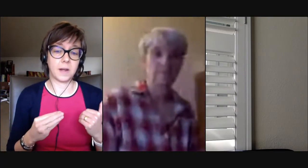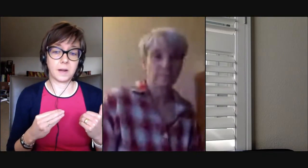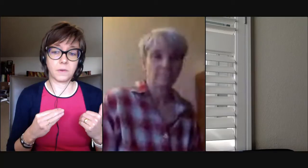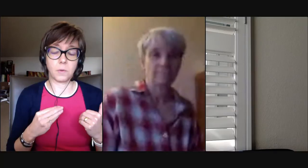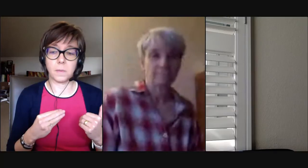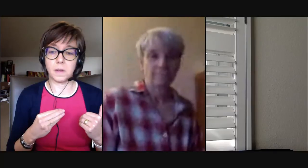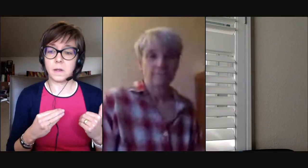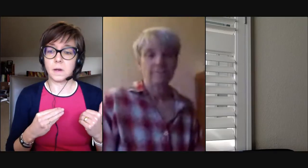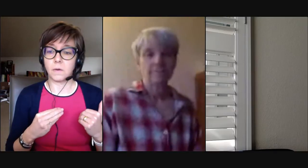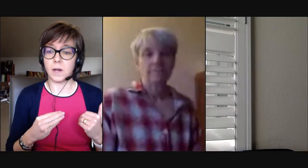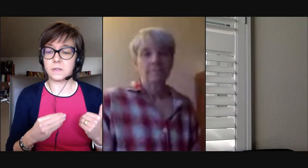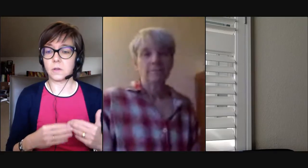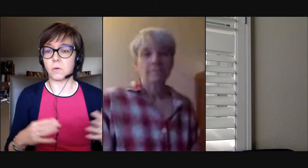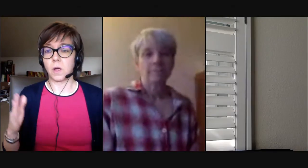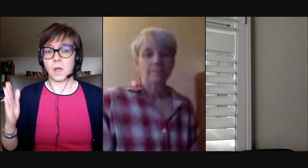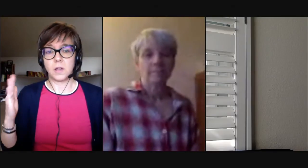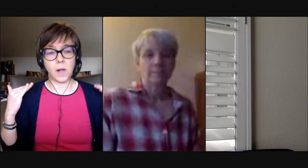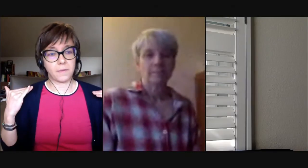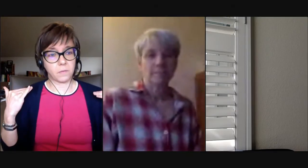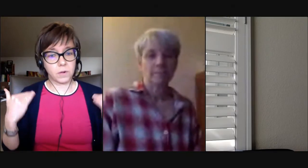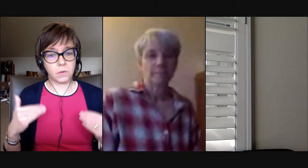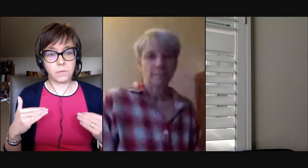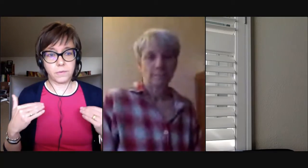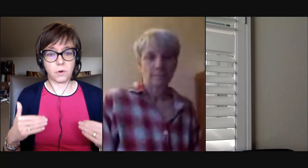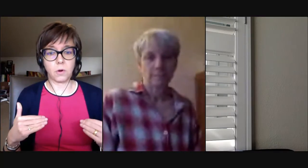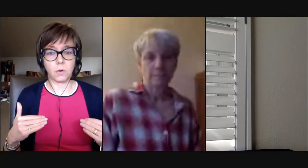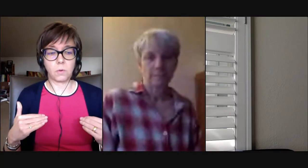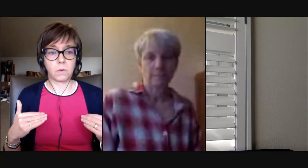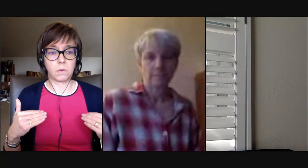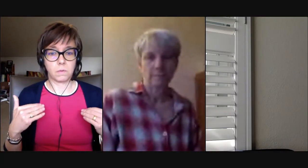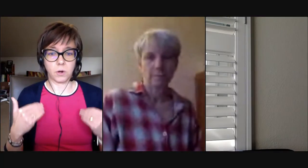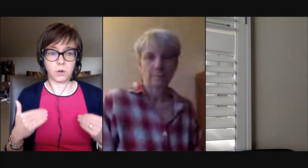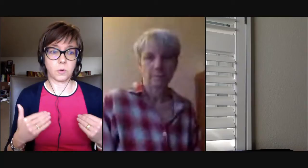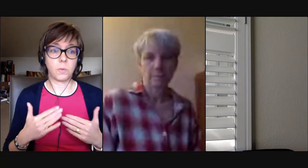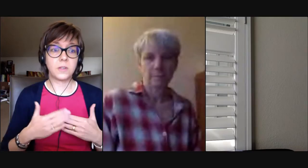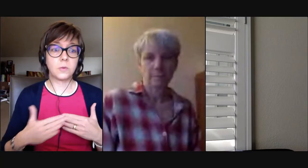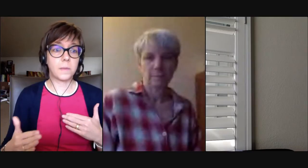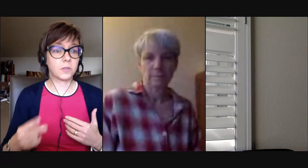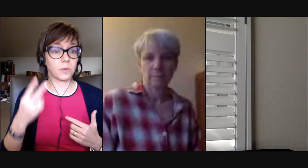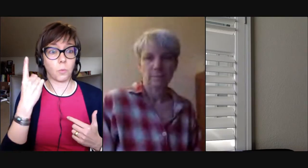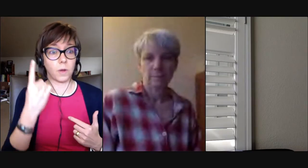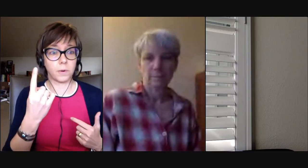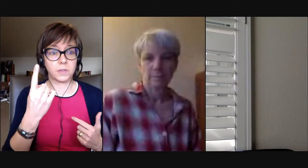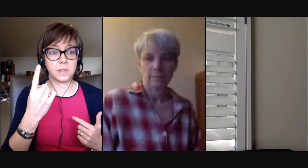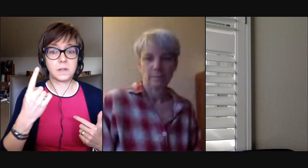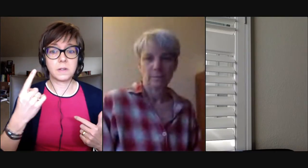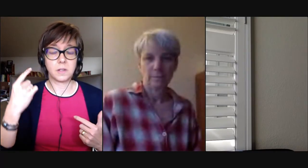of equipment, right? So, have a real thorough rehearsal. When we do webinars with one person, with